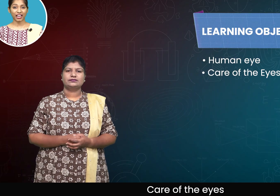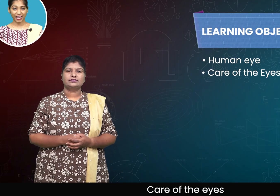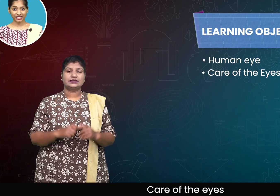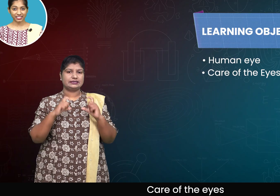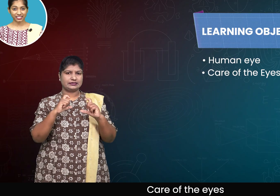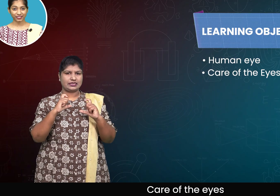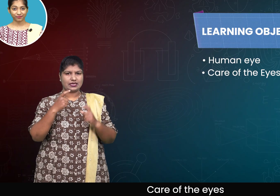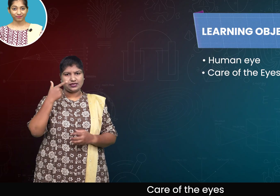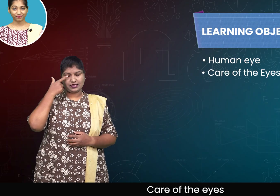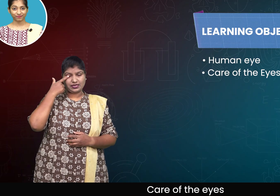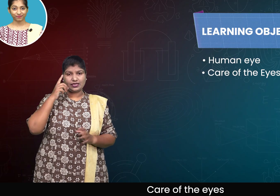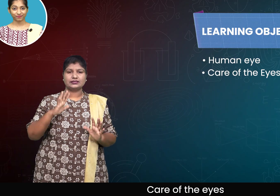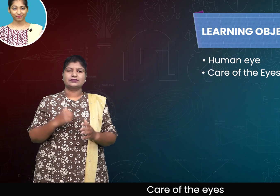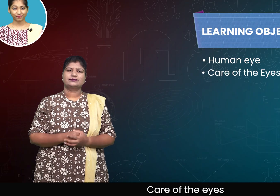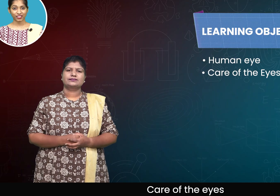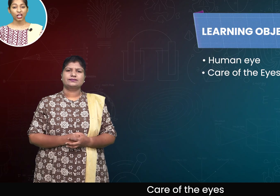care of the eyes,